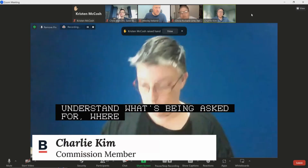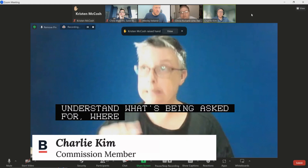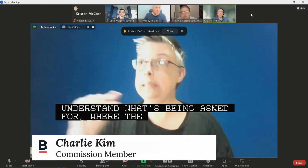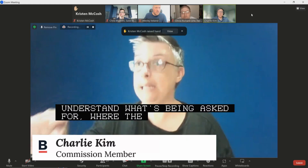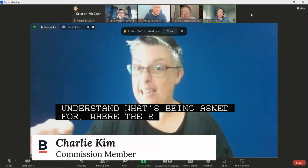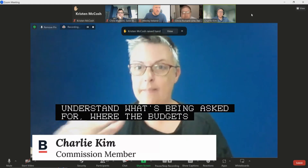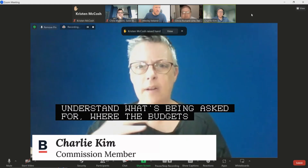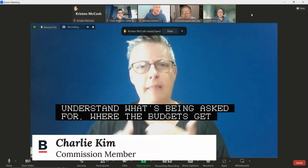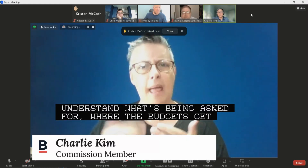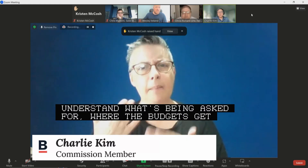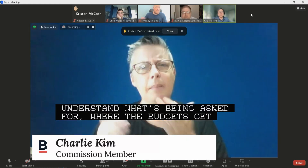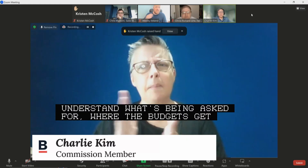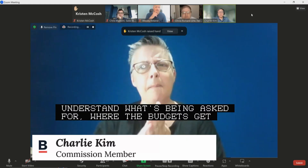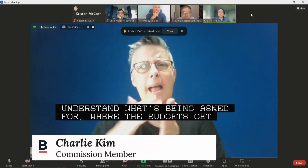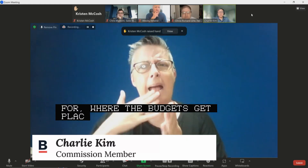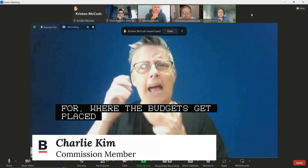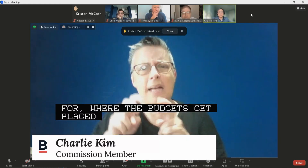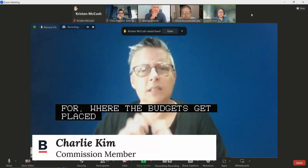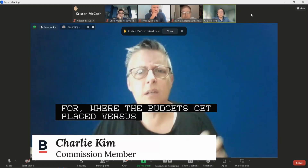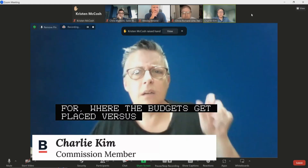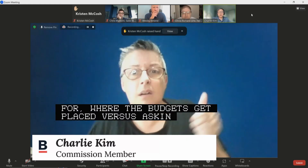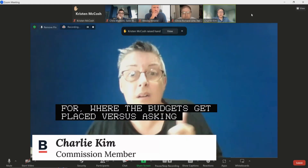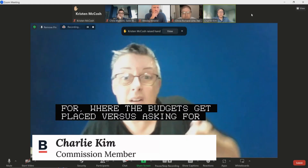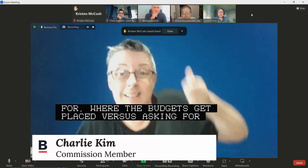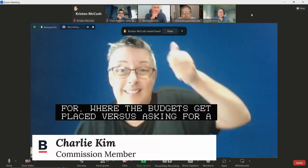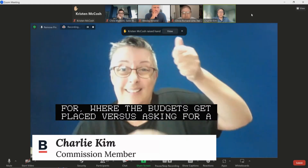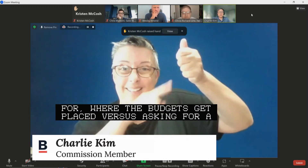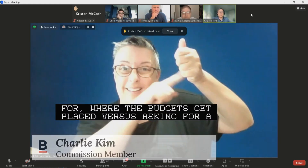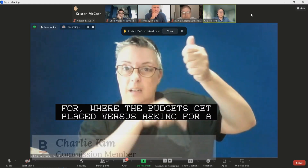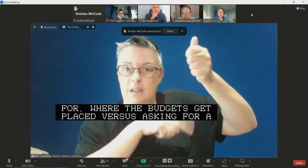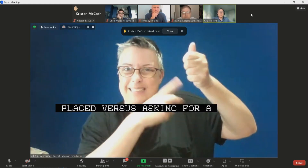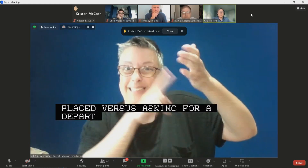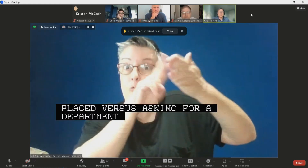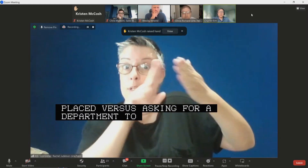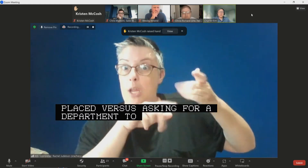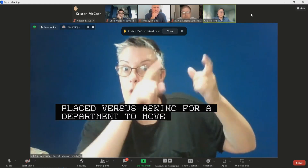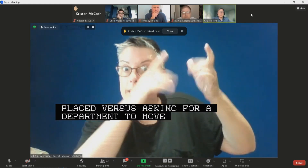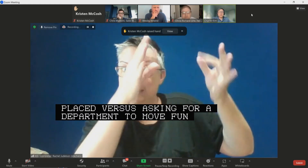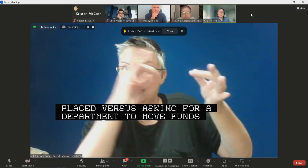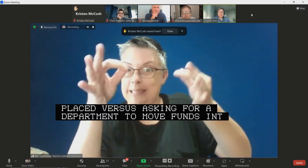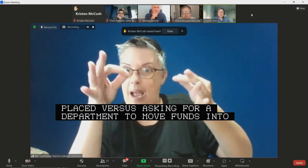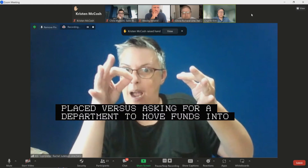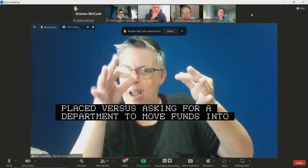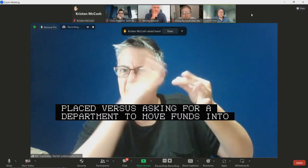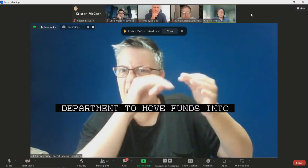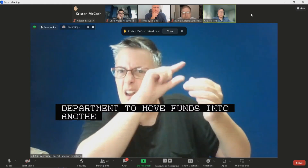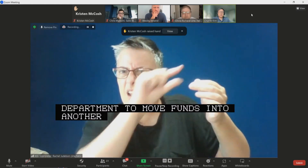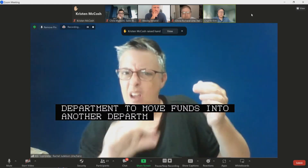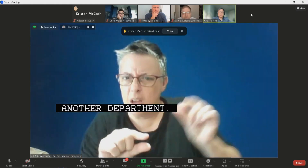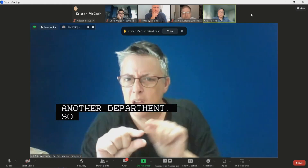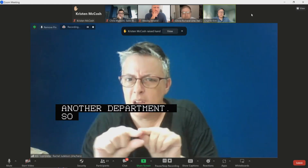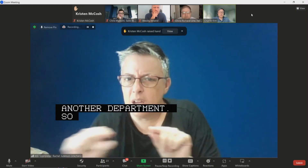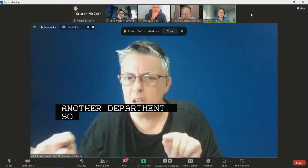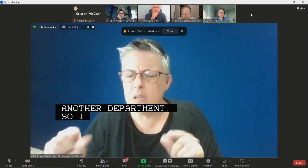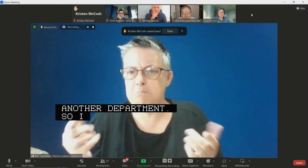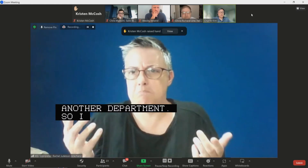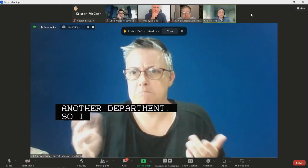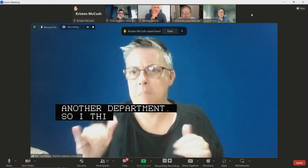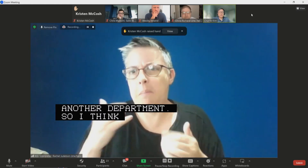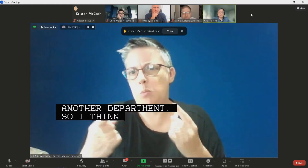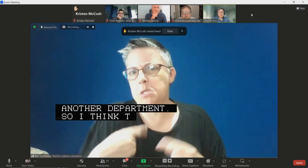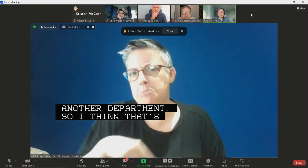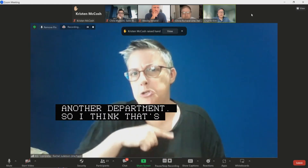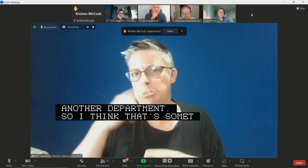department to move funds into another department? So I think that's something to consider as we look